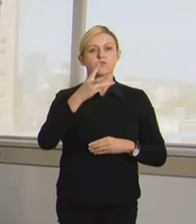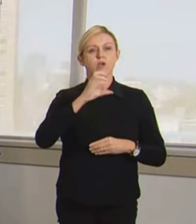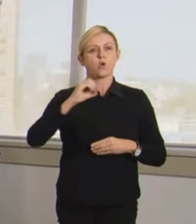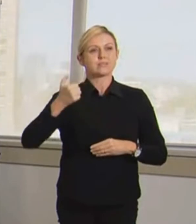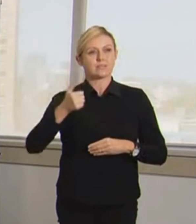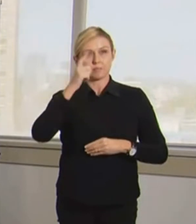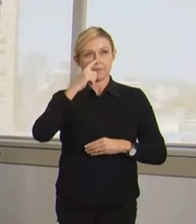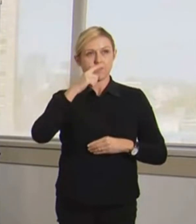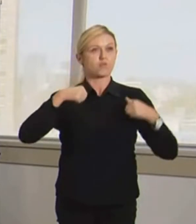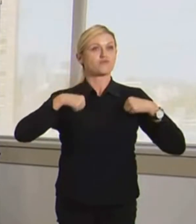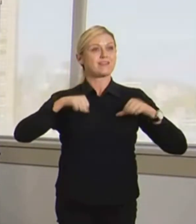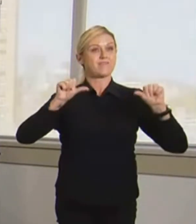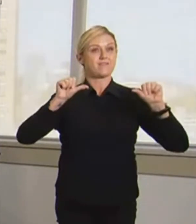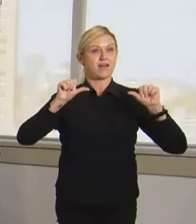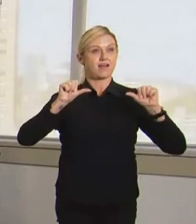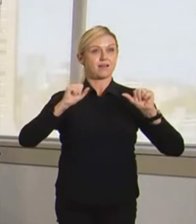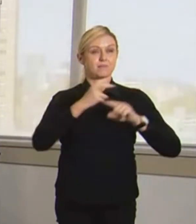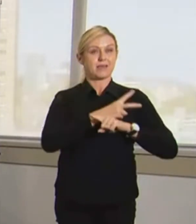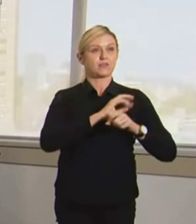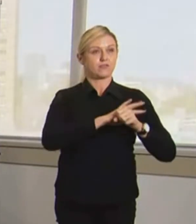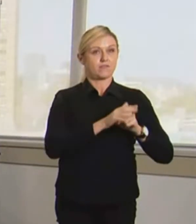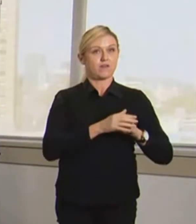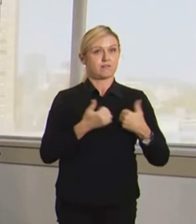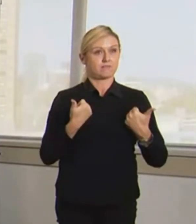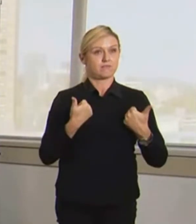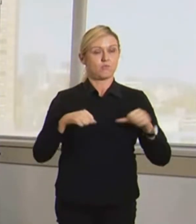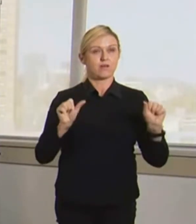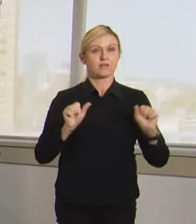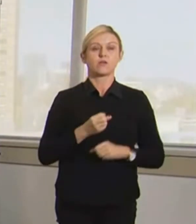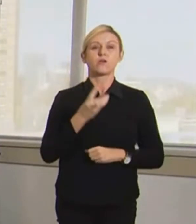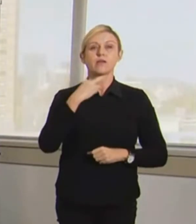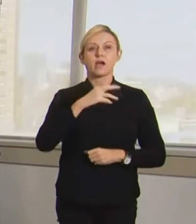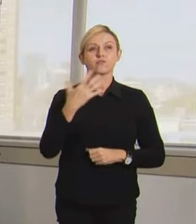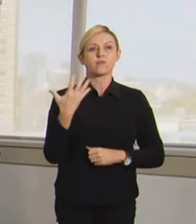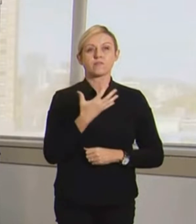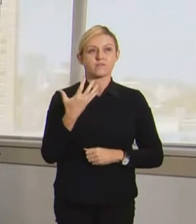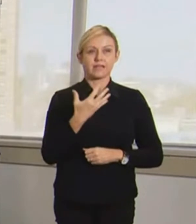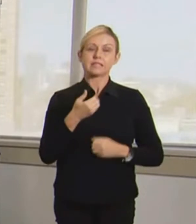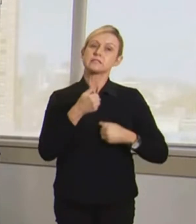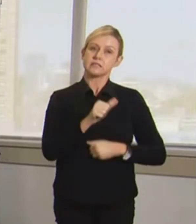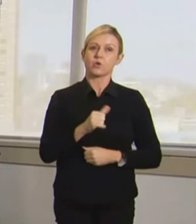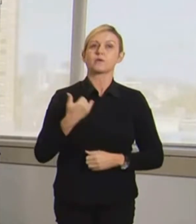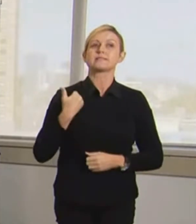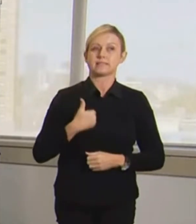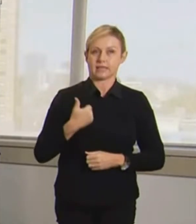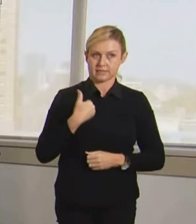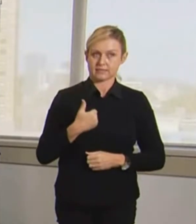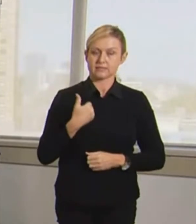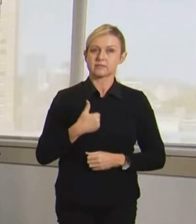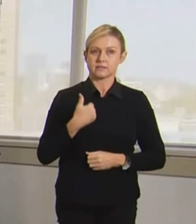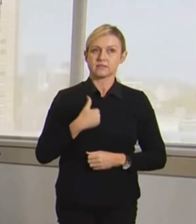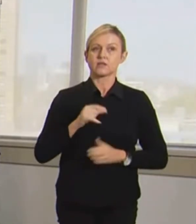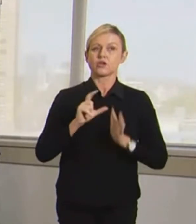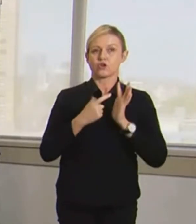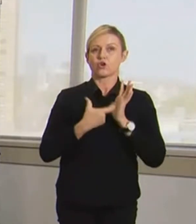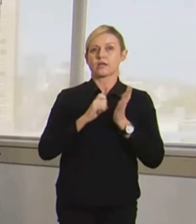people have recovered. So that's very, very positive. 315 have not yet recovered, and I'll ask Dr. Chant to say a